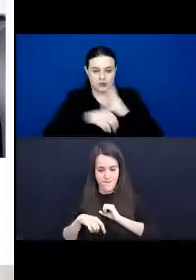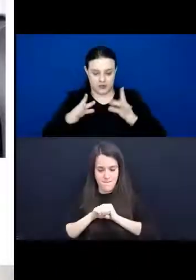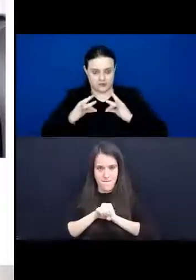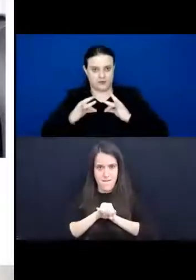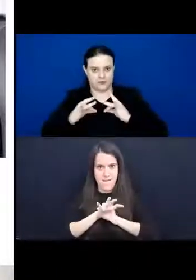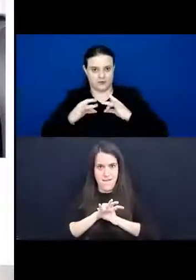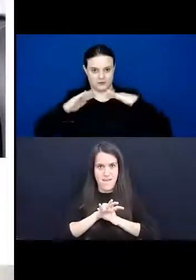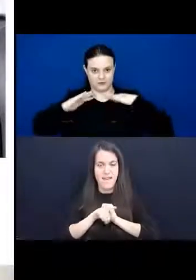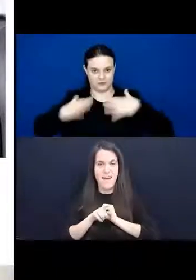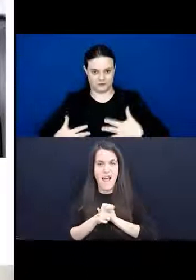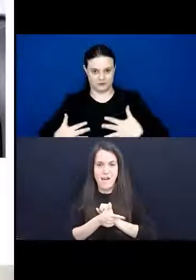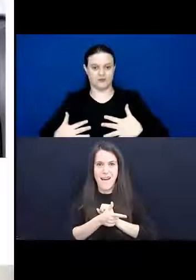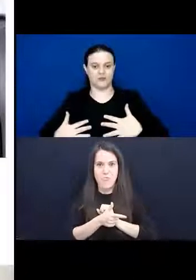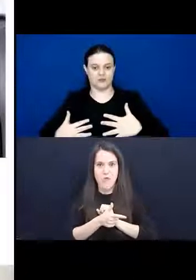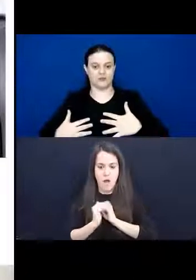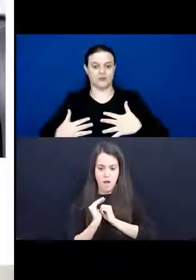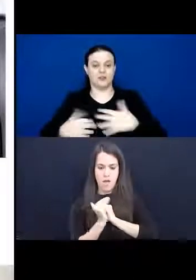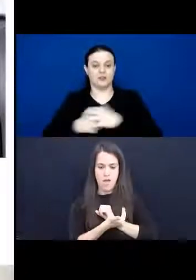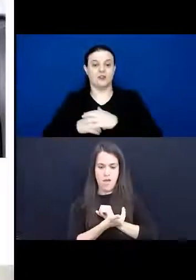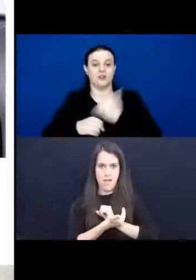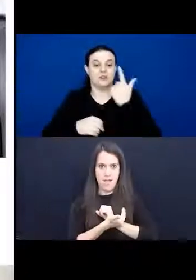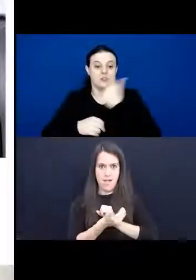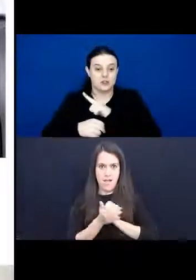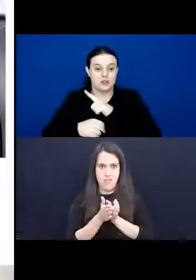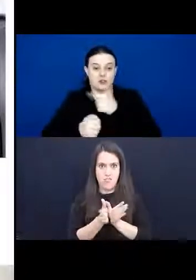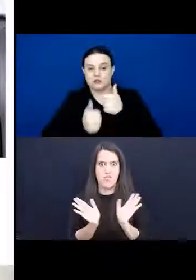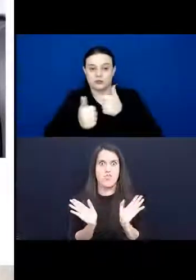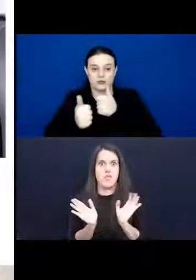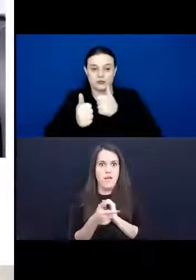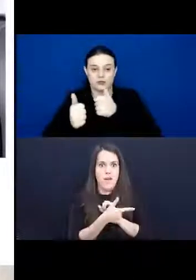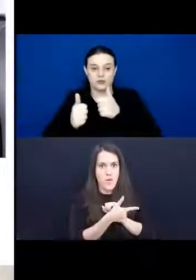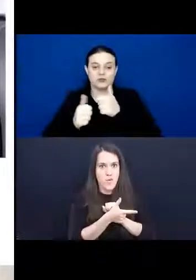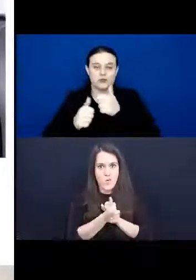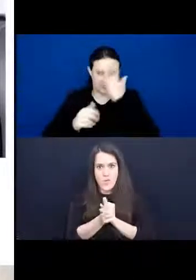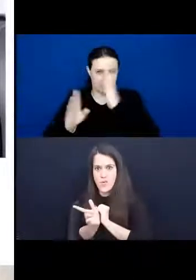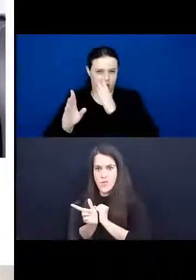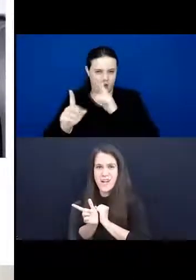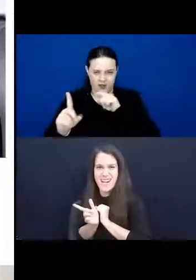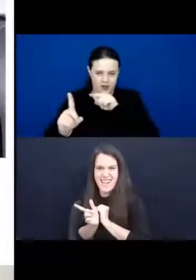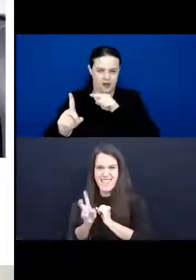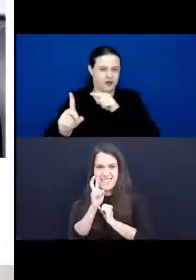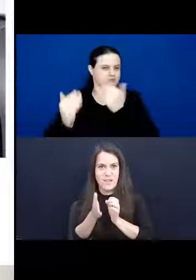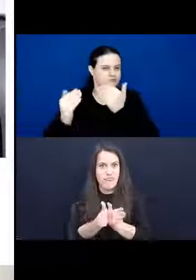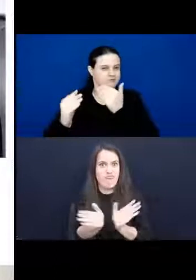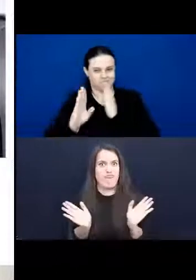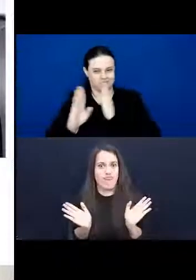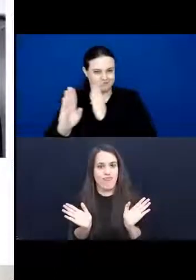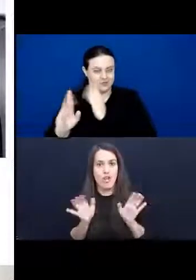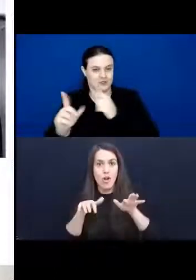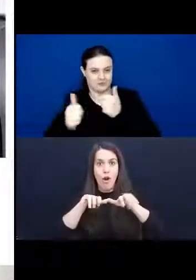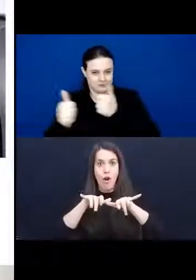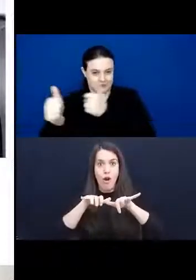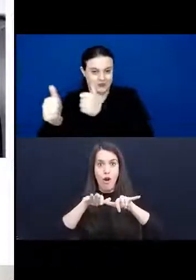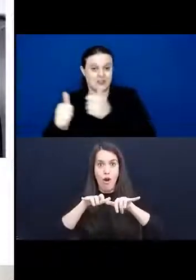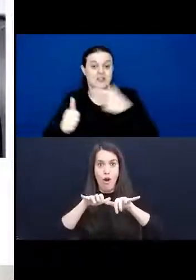haptic wearable that tracks Aruco markers being held by a suspect. So through computer vision